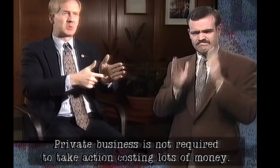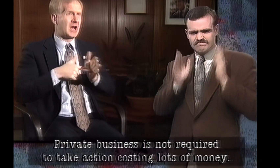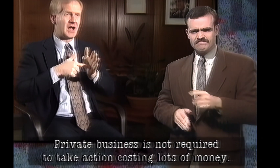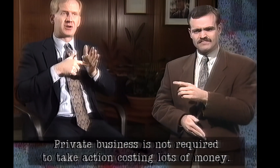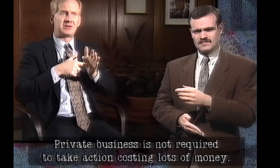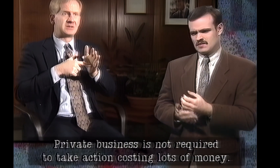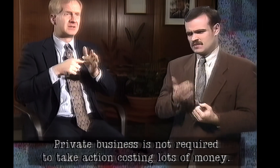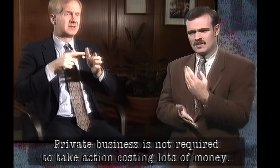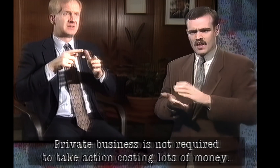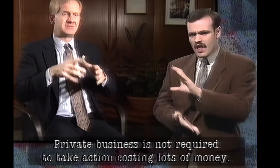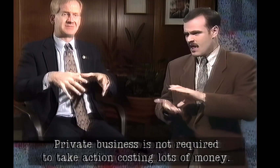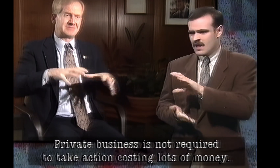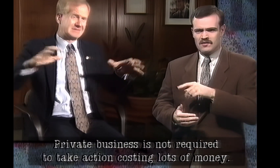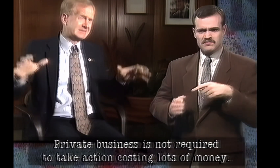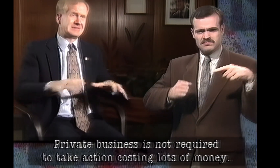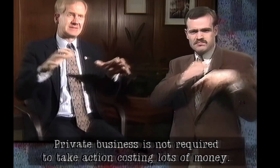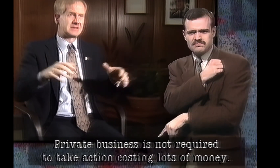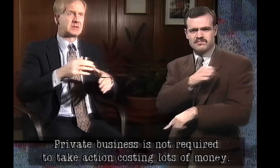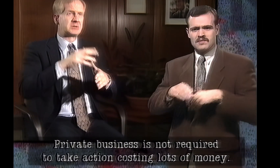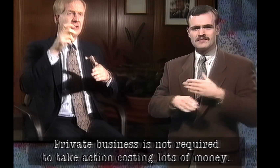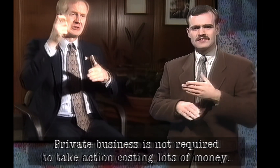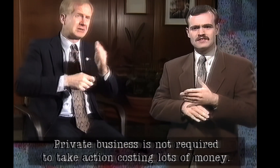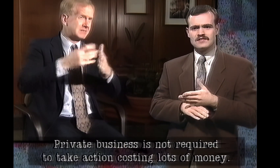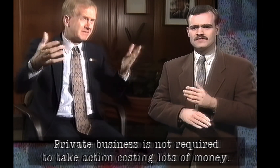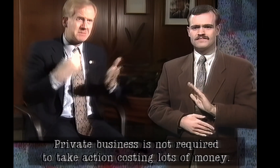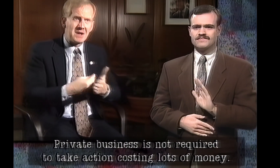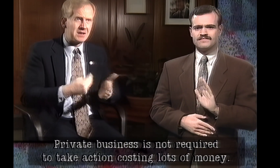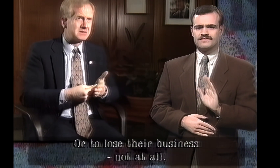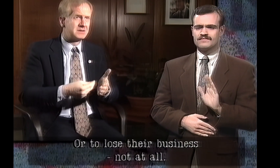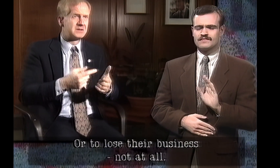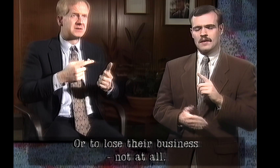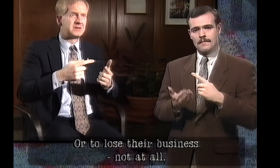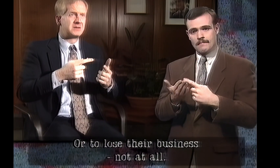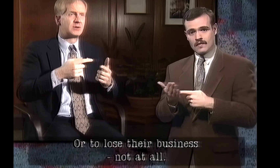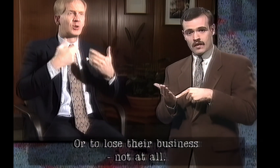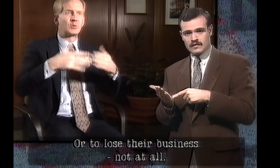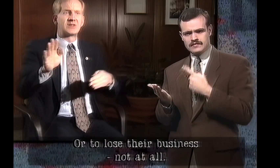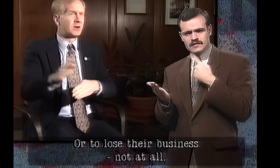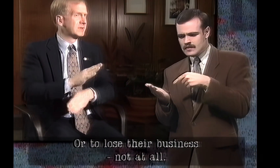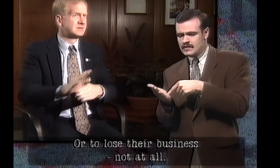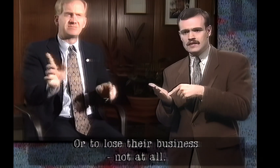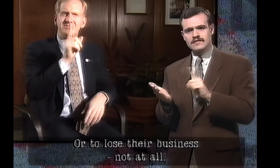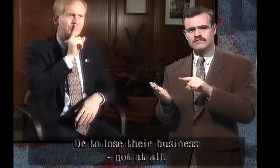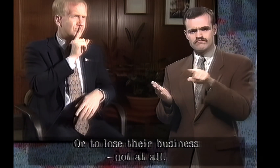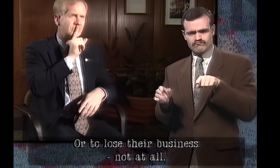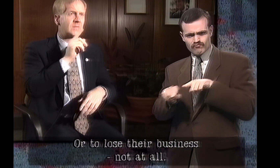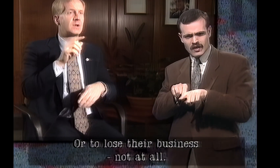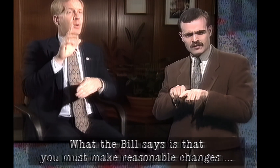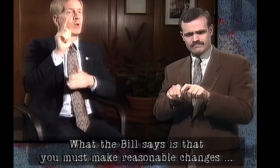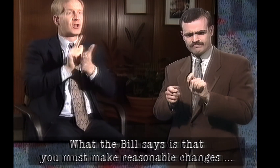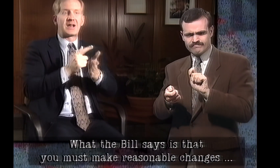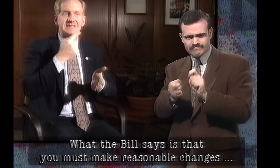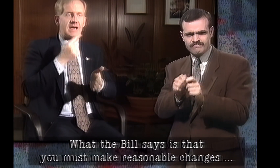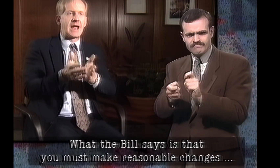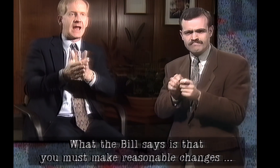not required to take action that will cost lots of money or to lose their business. Not at all. What